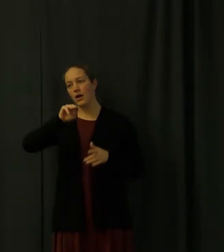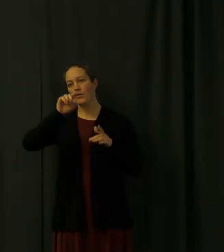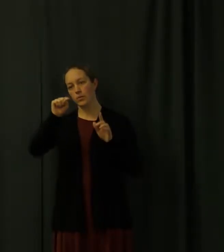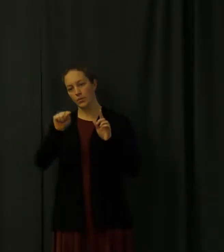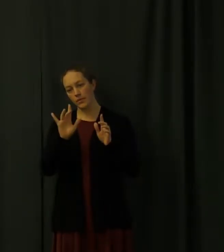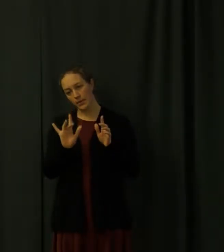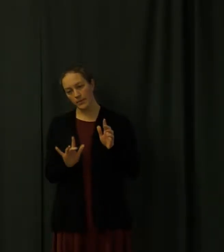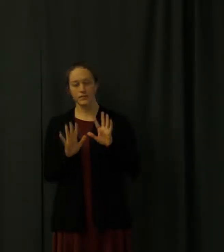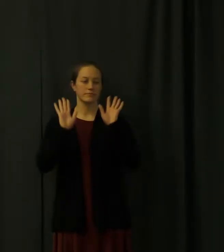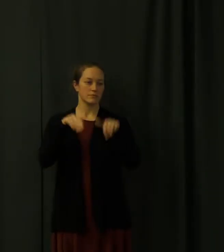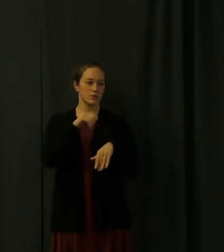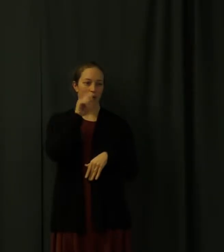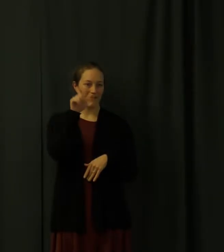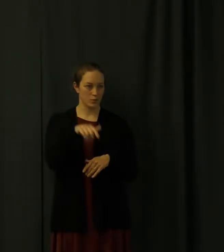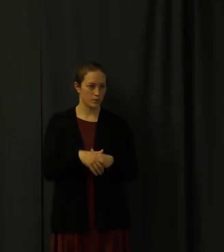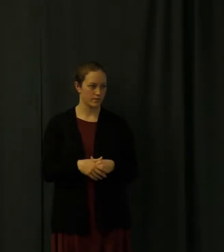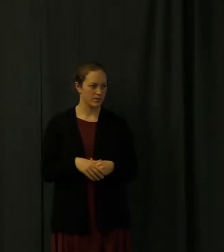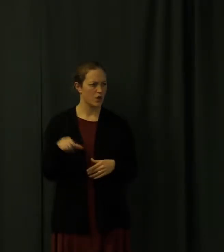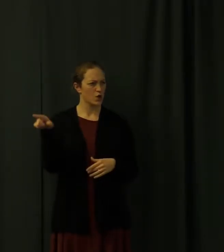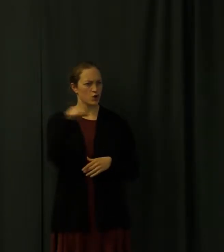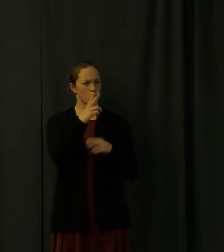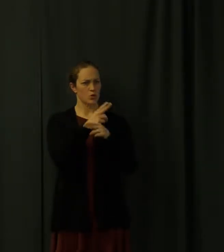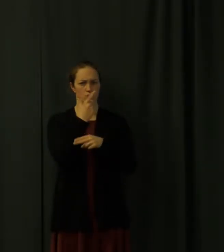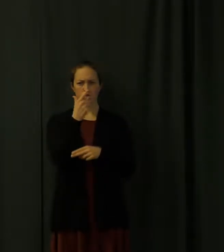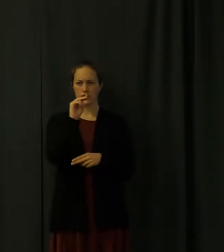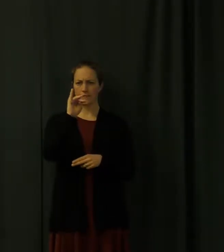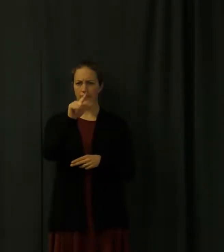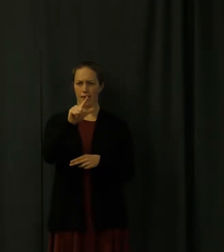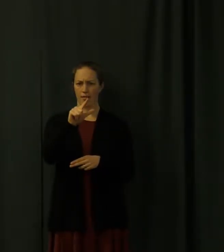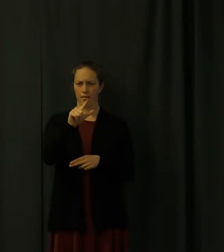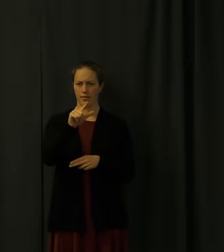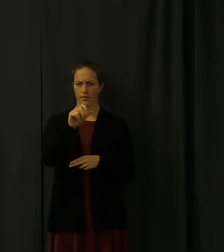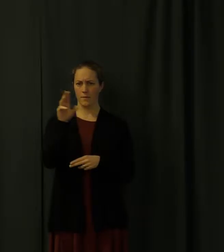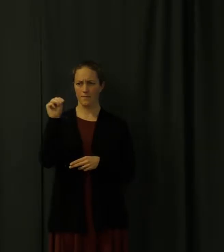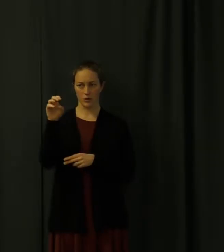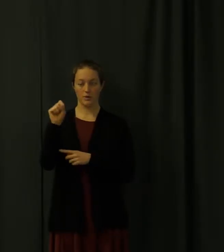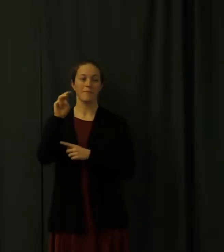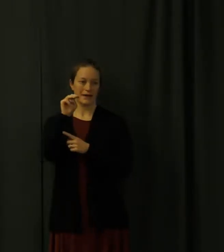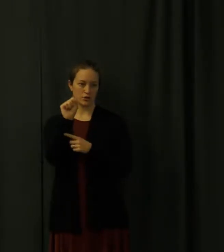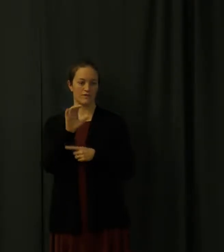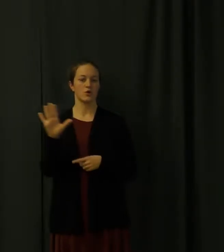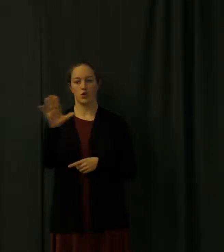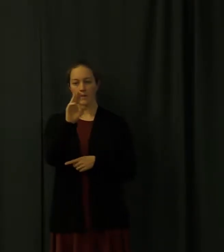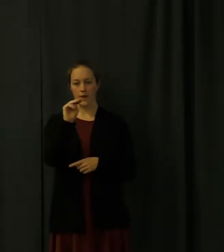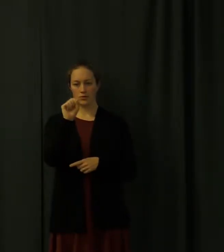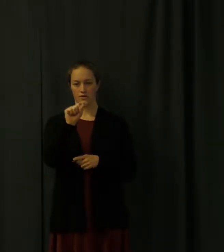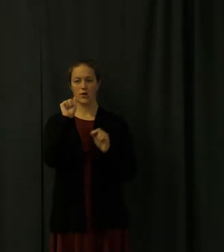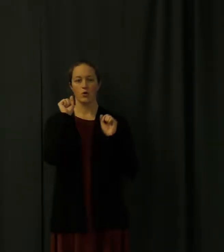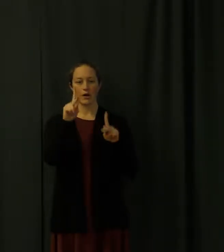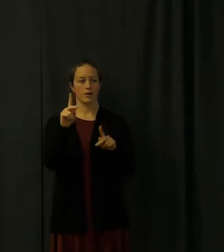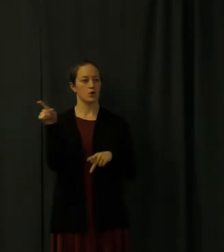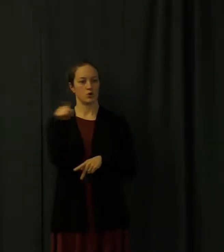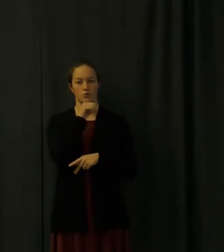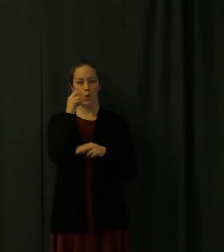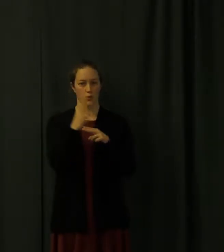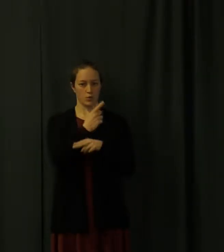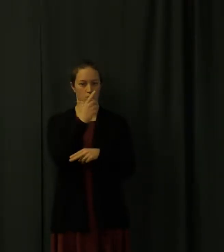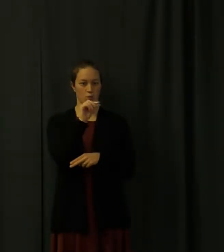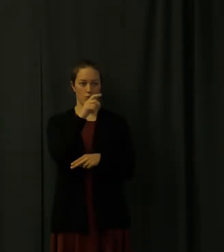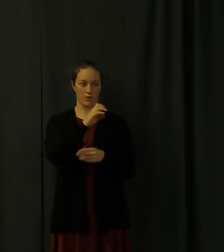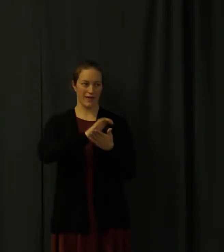Okay. The next, are you guys a Gmail district or are you stay with Microsoft? Okay. So the next one's Google Calendar. I'll skip that because you're not using it. The next